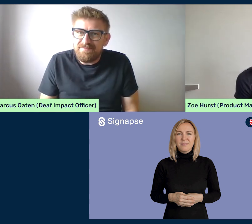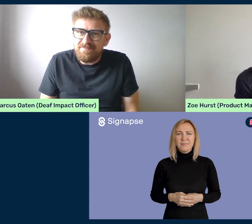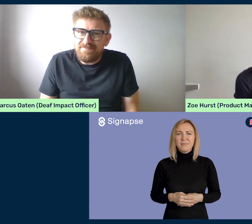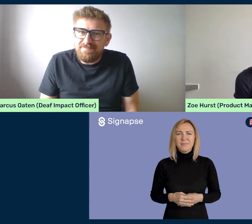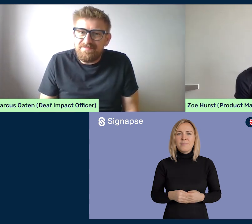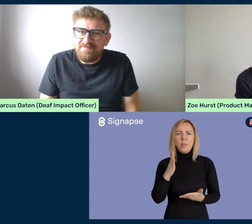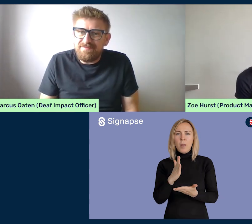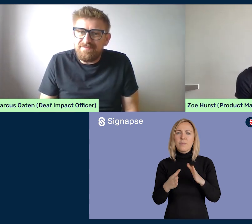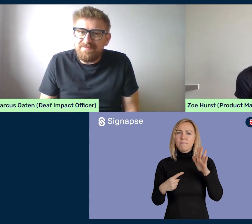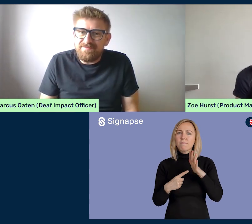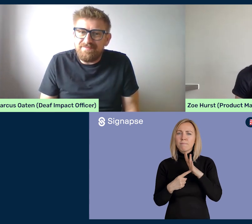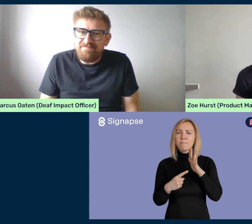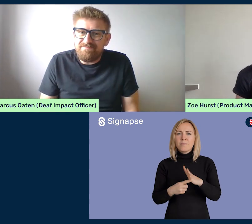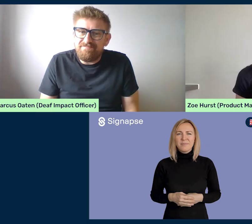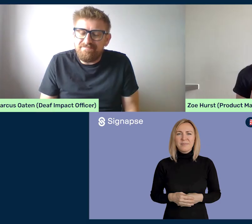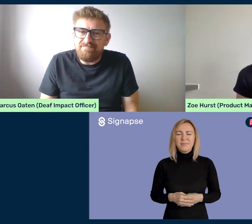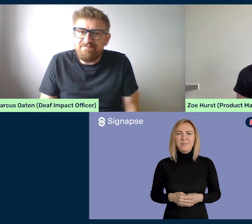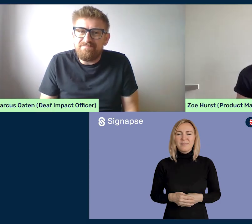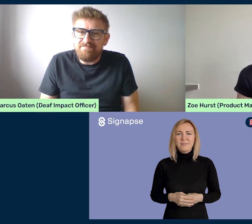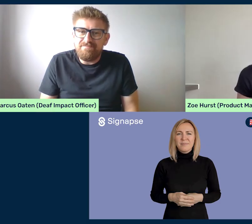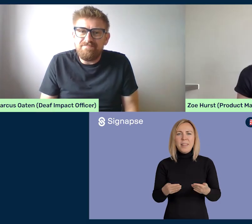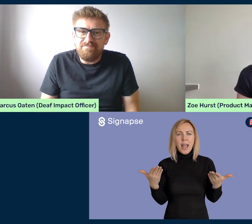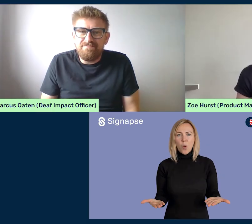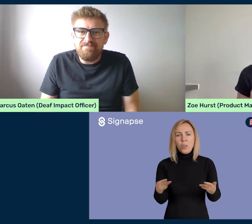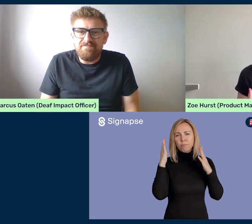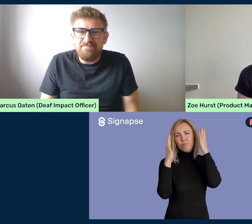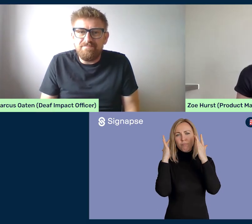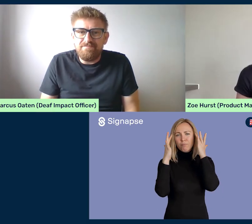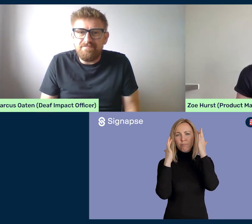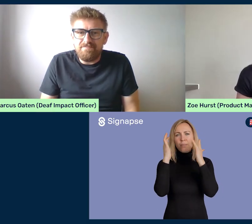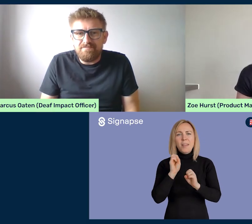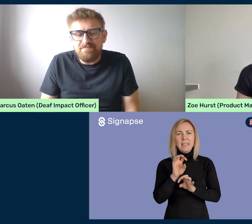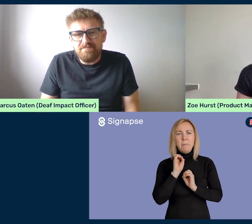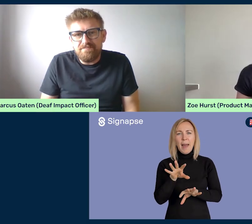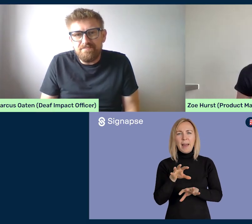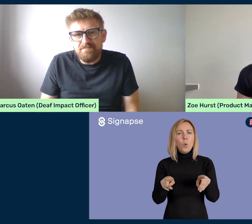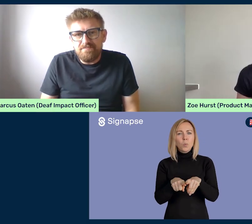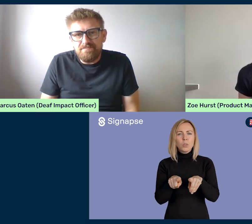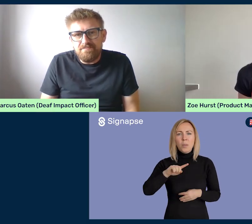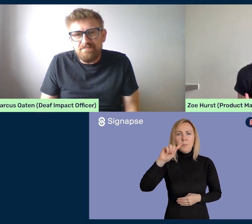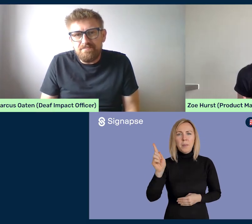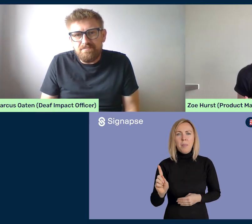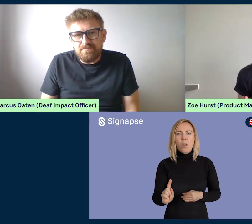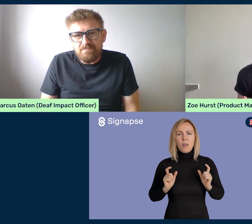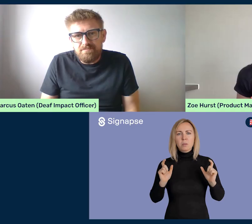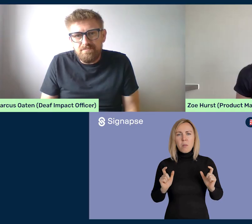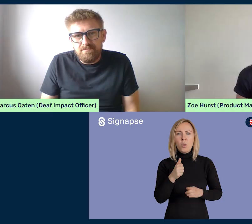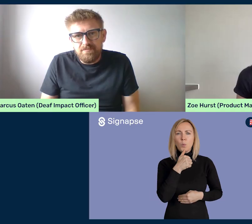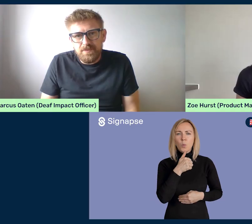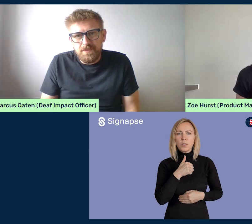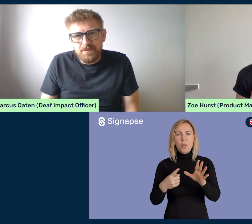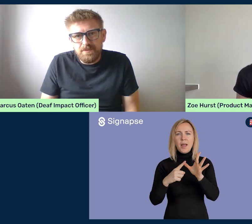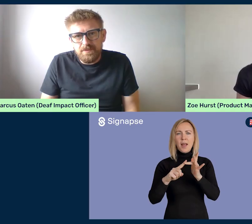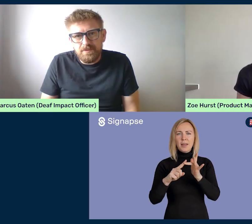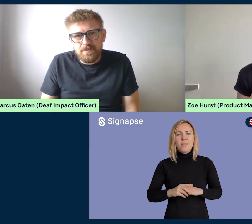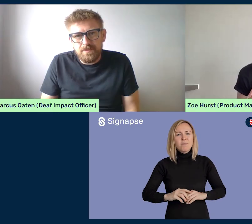completely key. I think kind of on that topic of the feedback of where people are comfortable with it, where